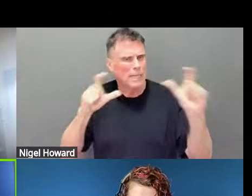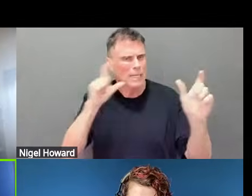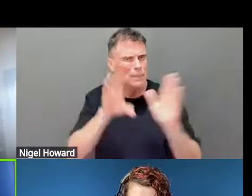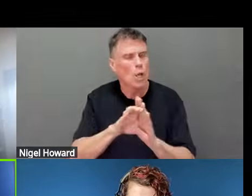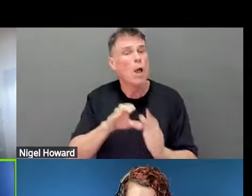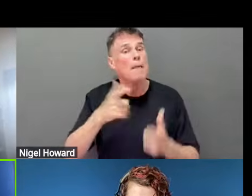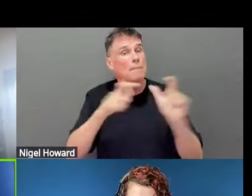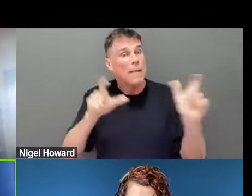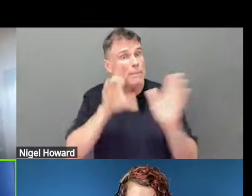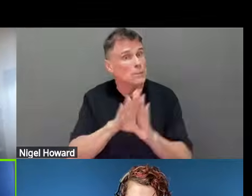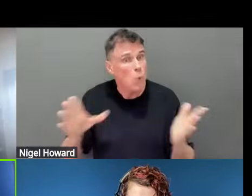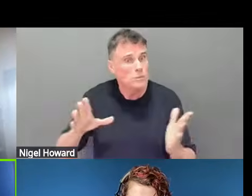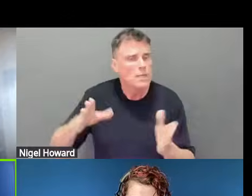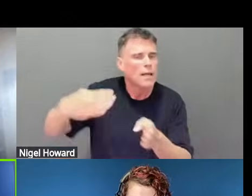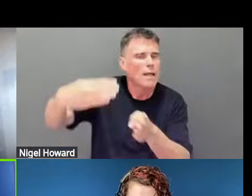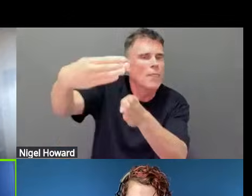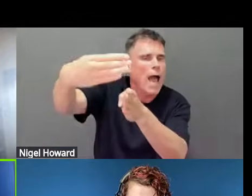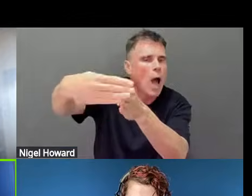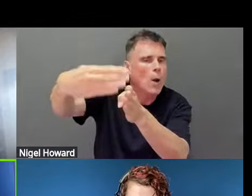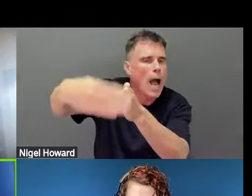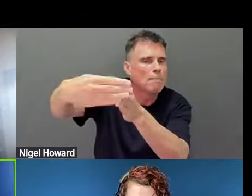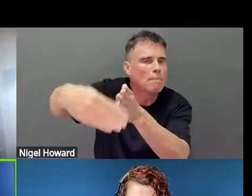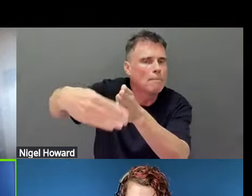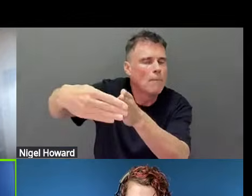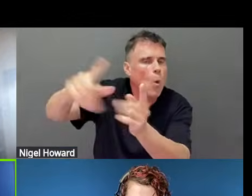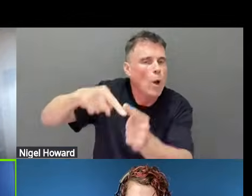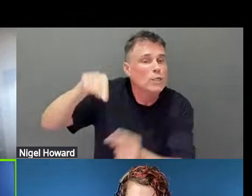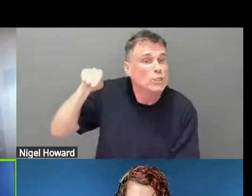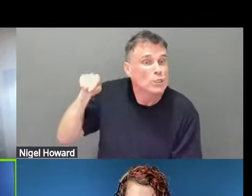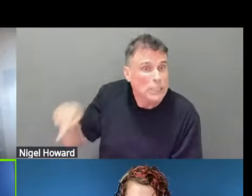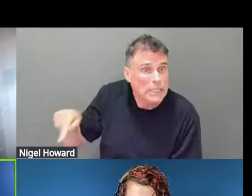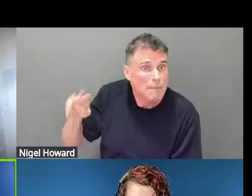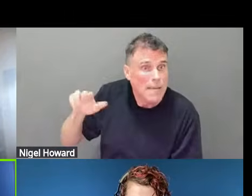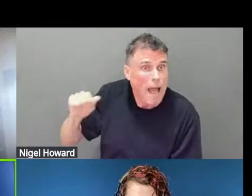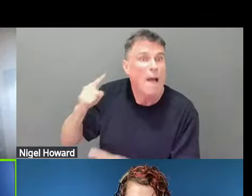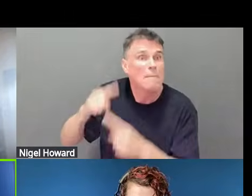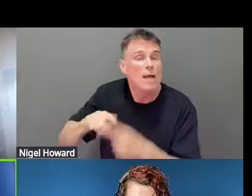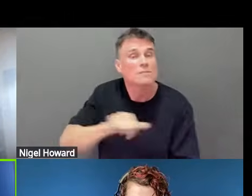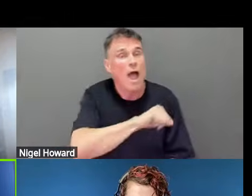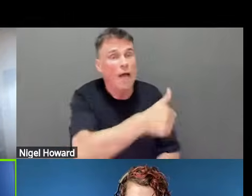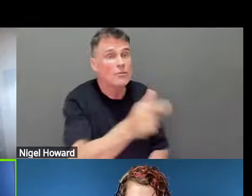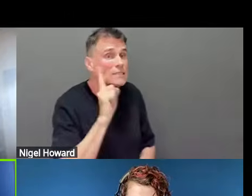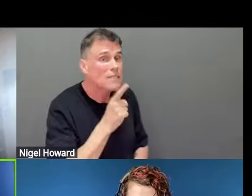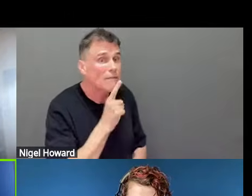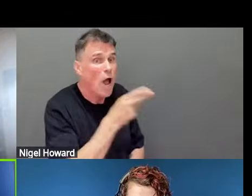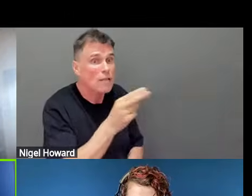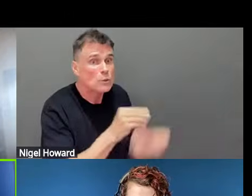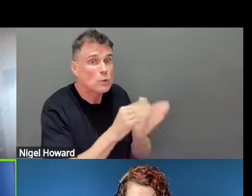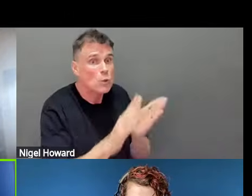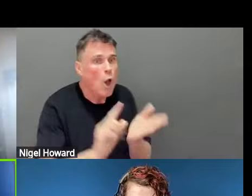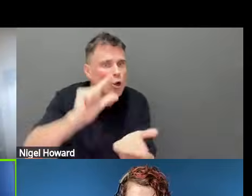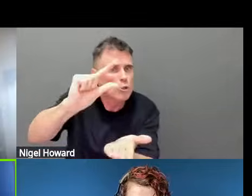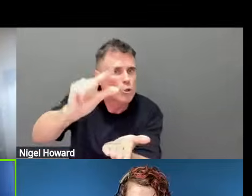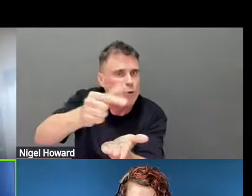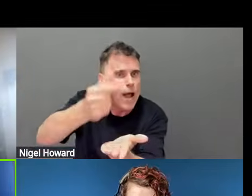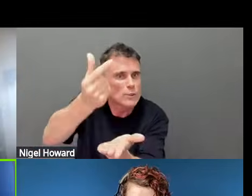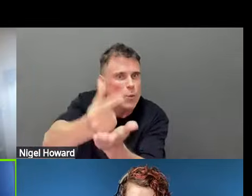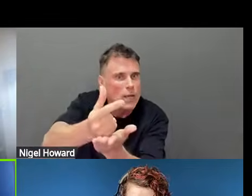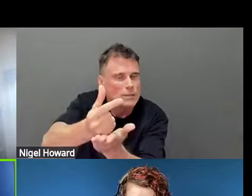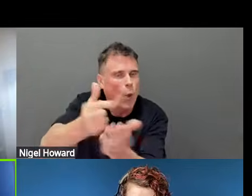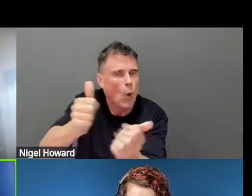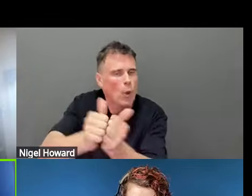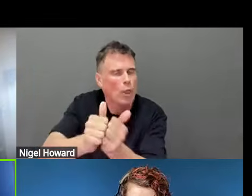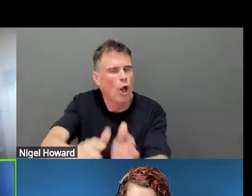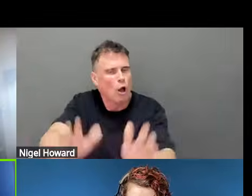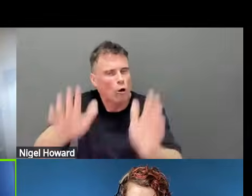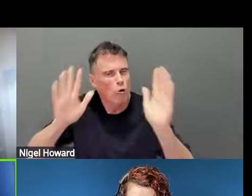communication support so that their child can access the same education that every other child is doing. What is the outcome?